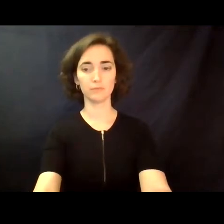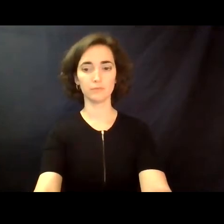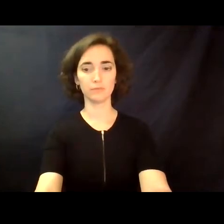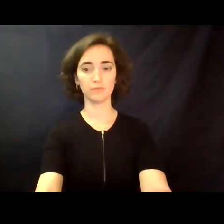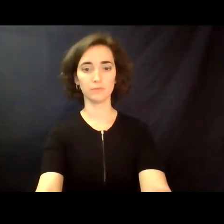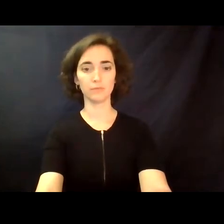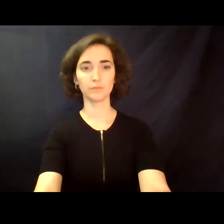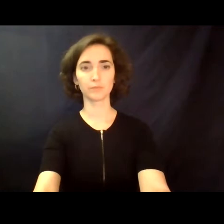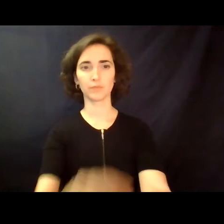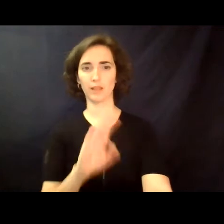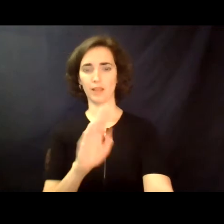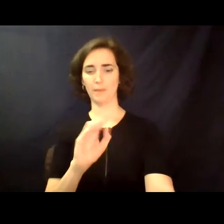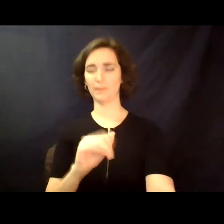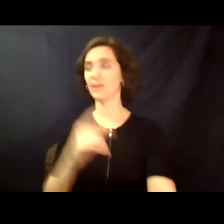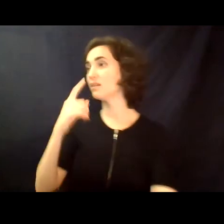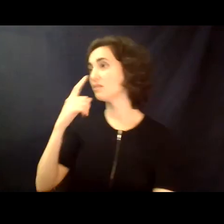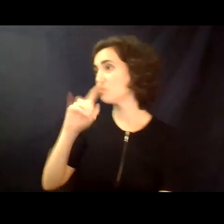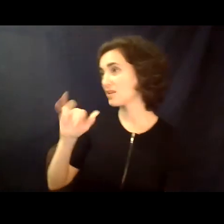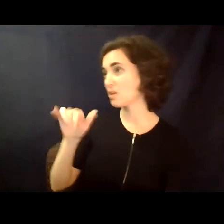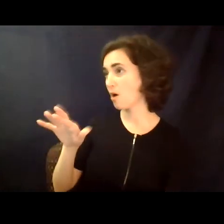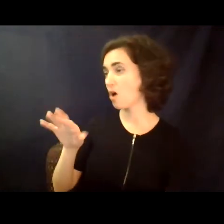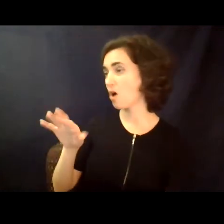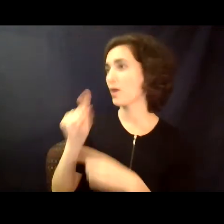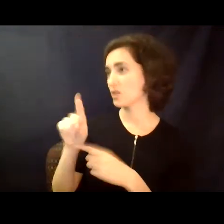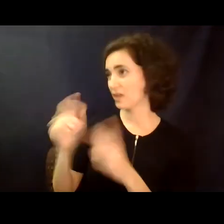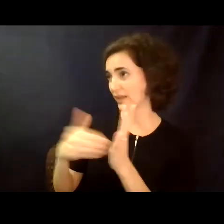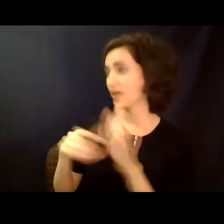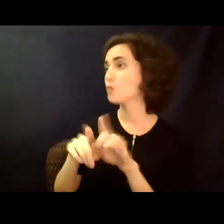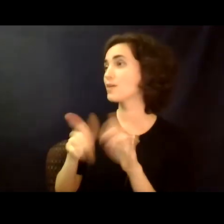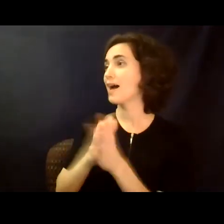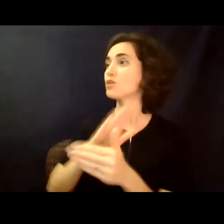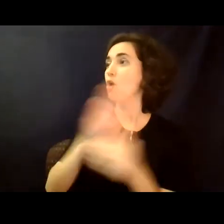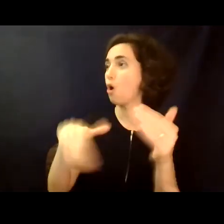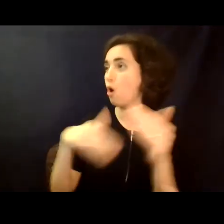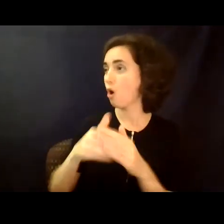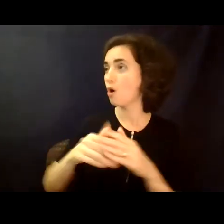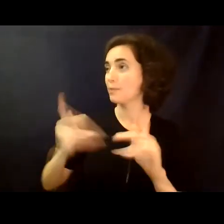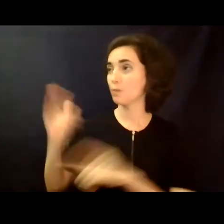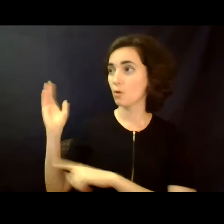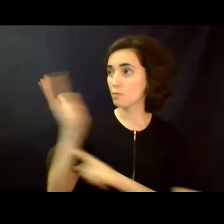Jamar, can you repeat that question and also ask all the panelists to start their cameras?